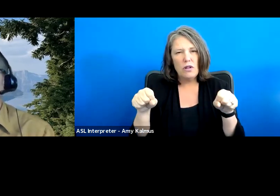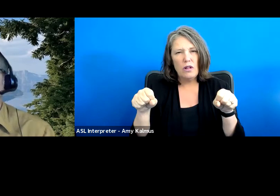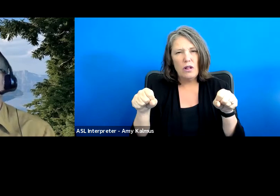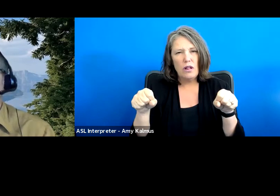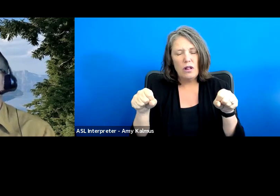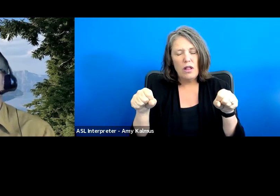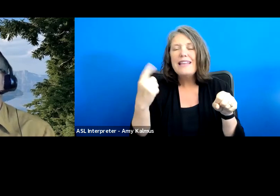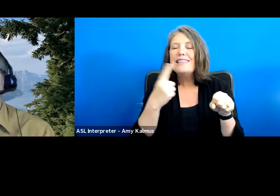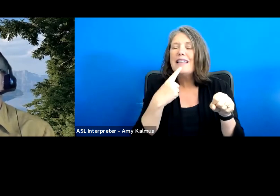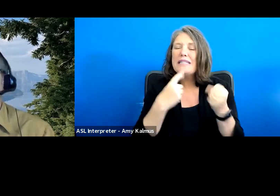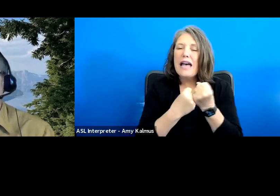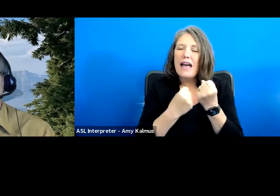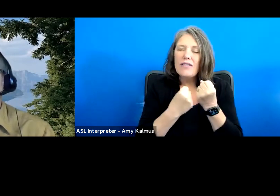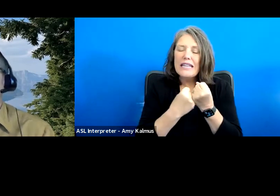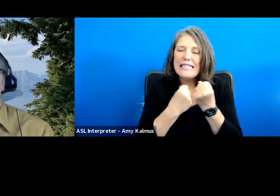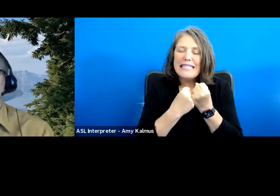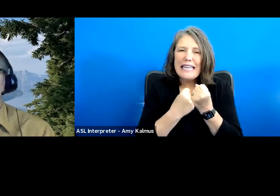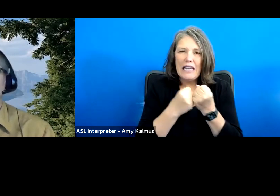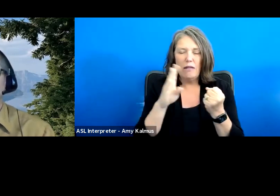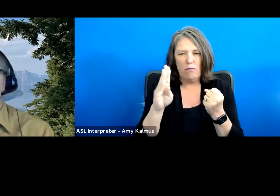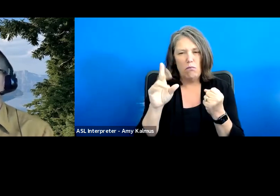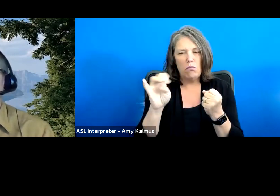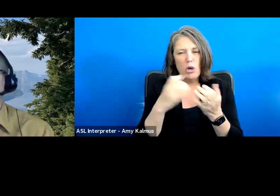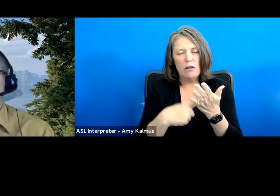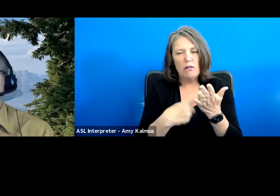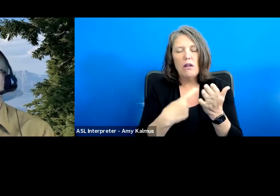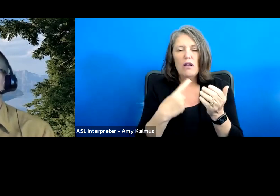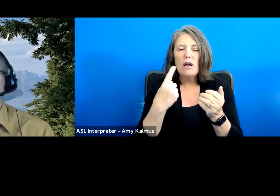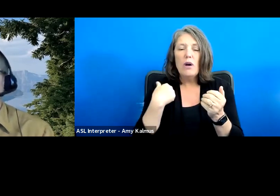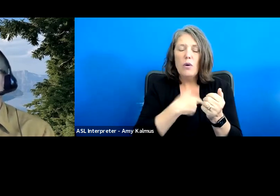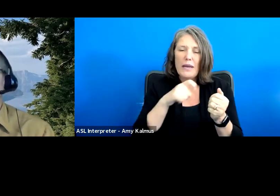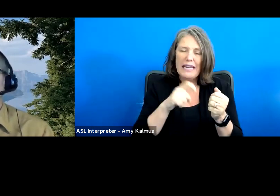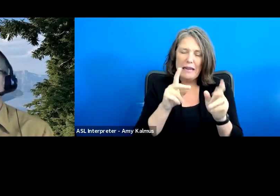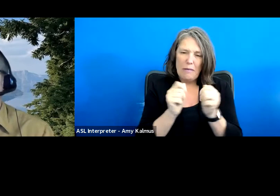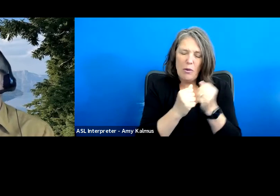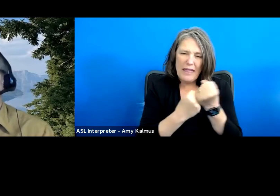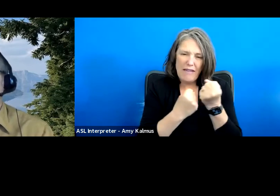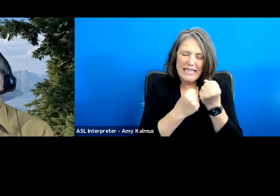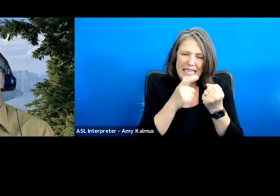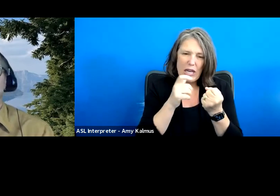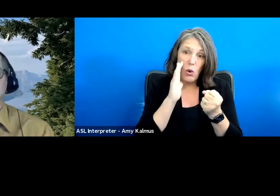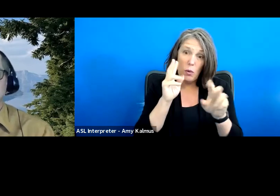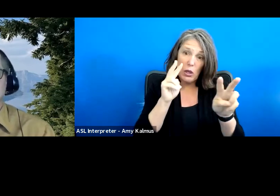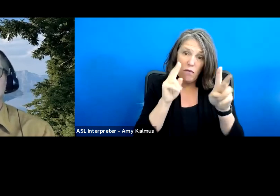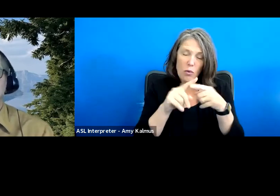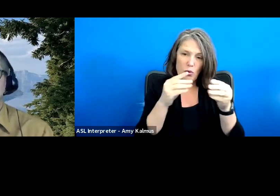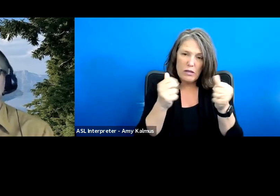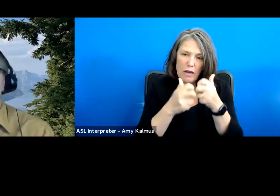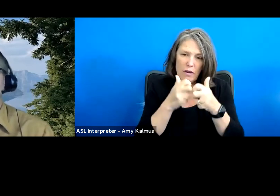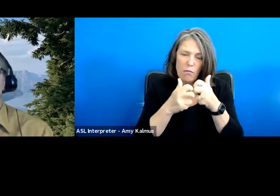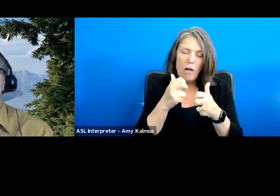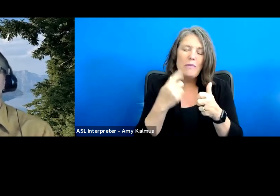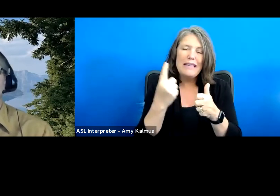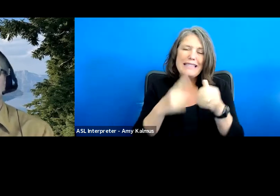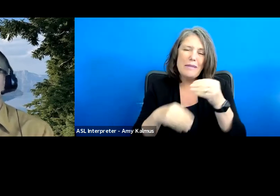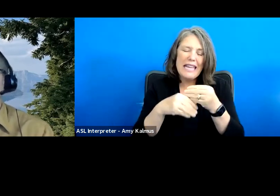so someone said advocacy. We need members with advocacy and we'll look forward to solving problems. And someone